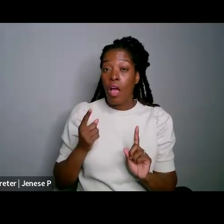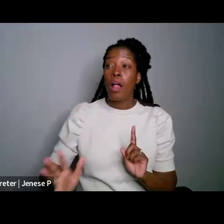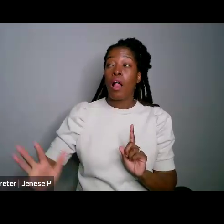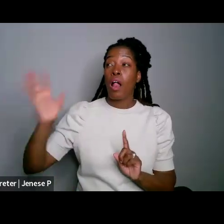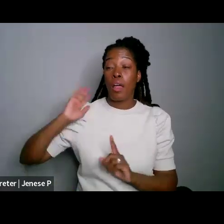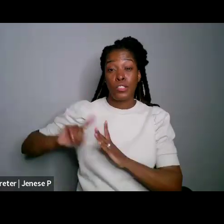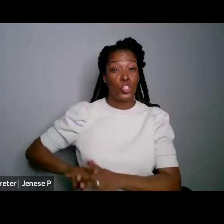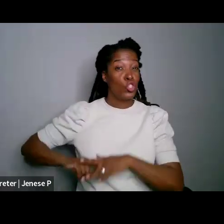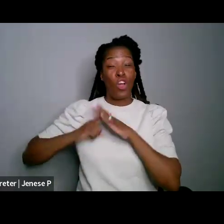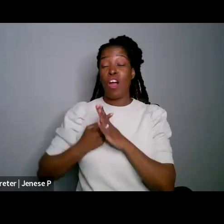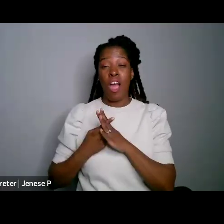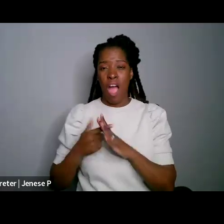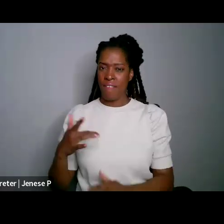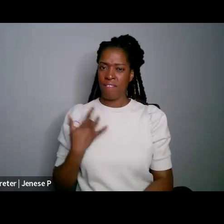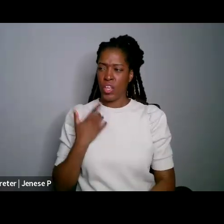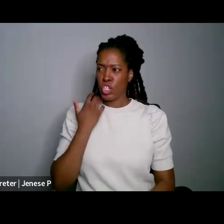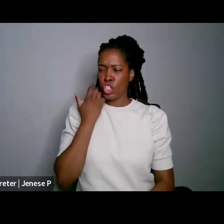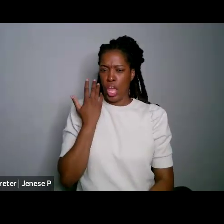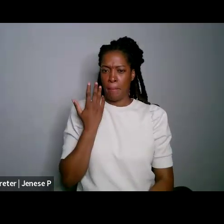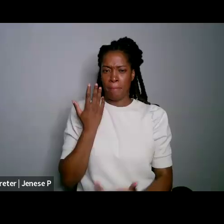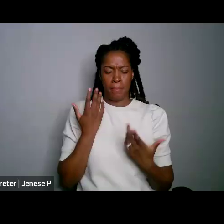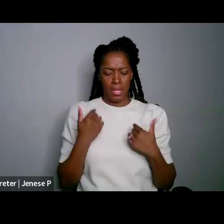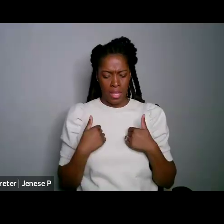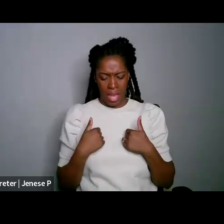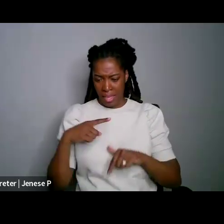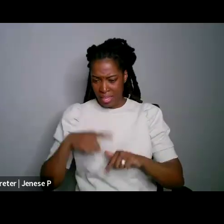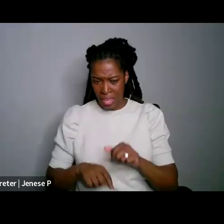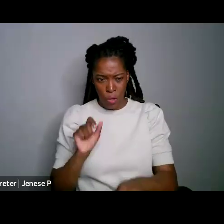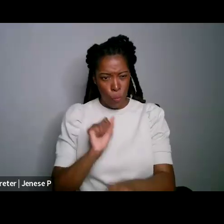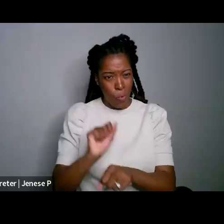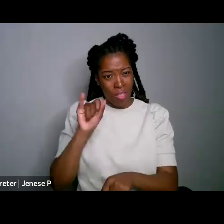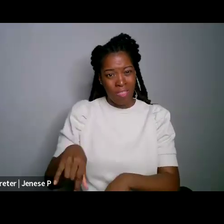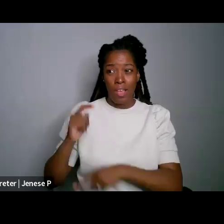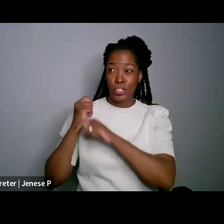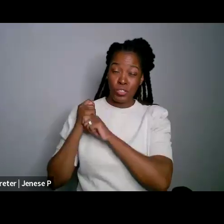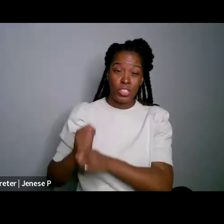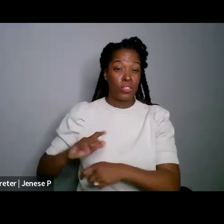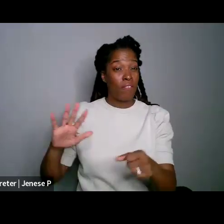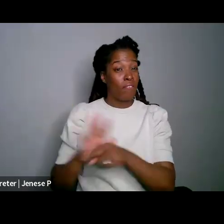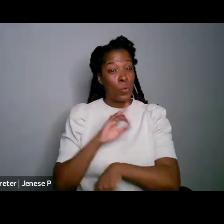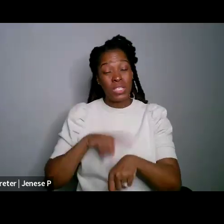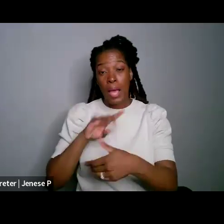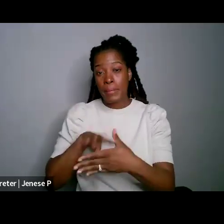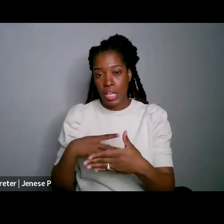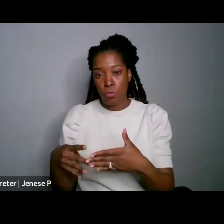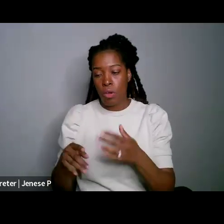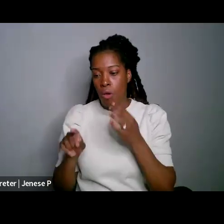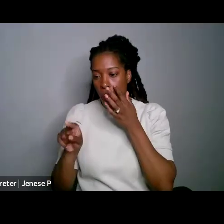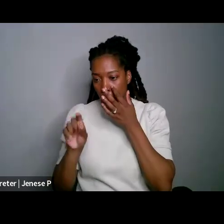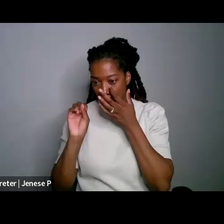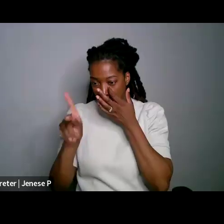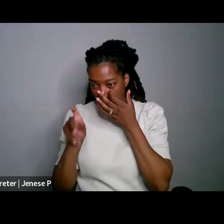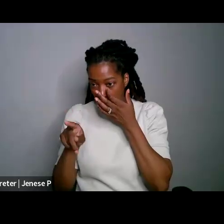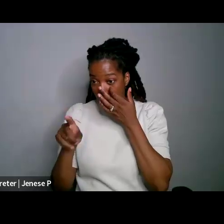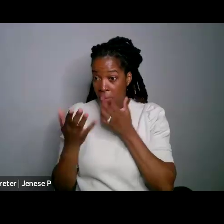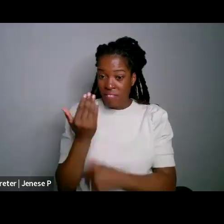around not being able to work a traditional full-time schedule. Okay, perfect. I love seeing this. I'm seeing